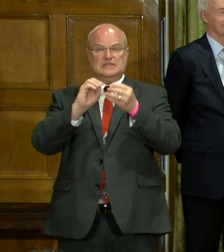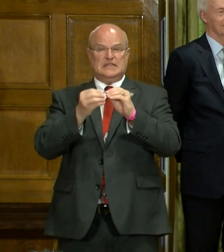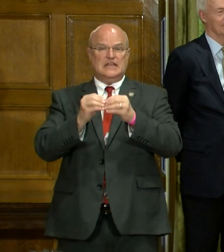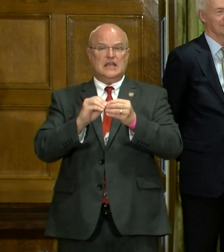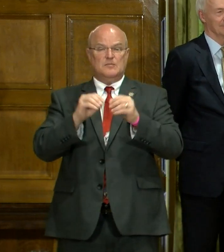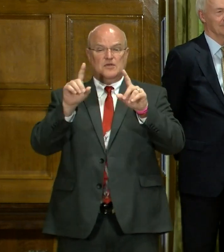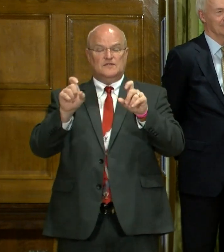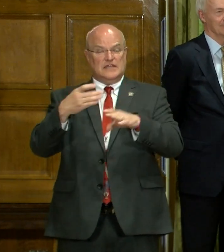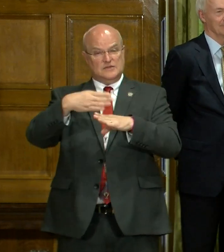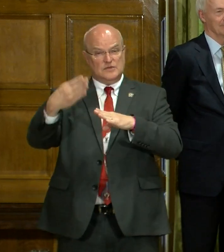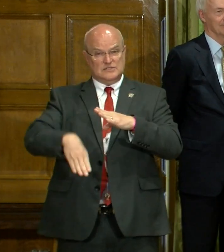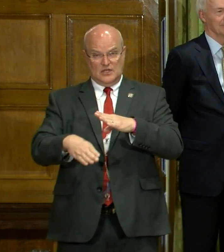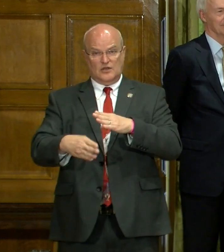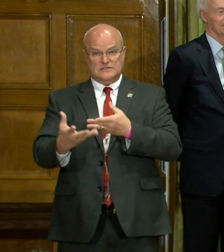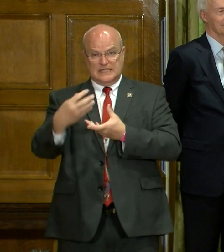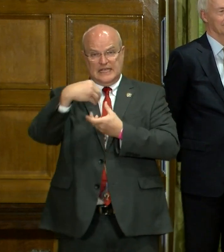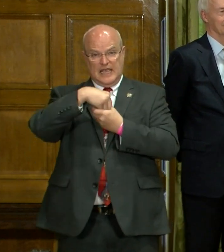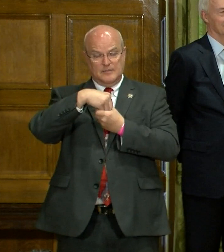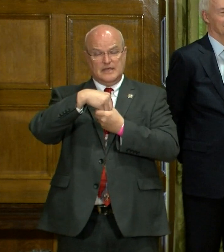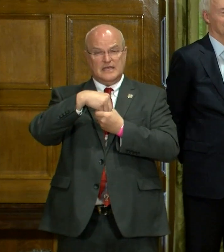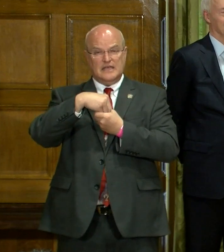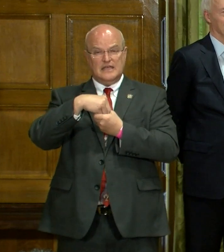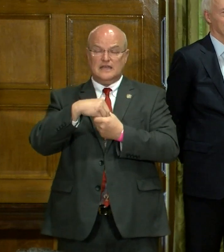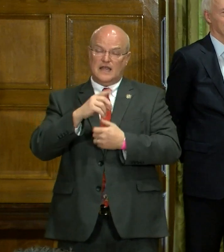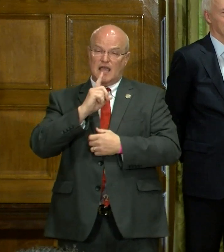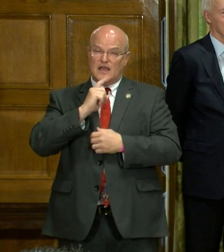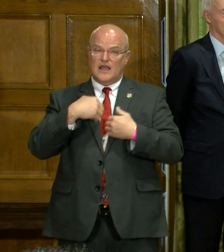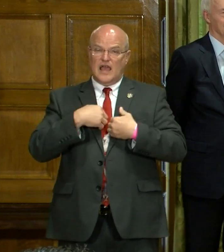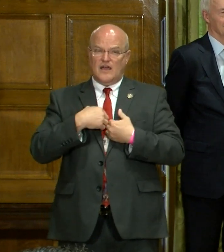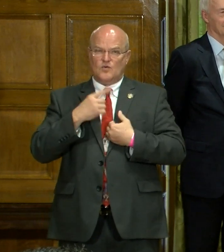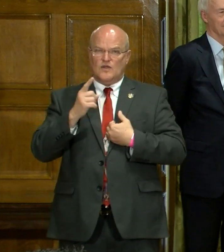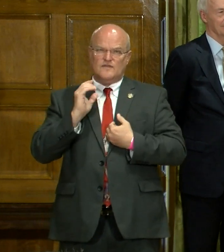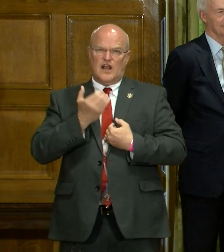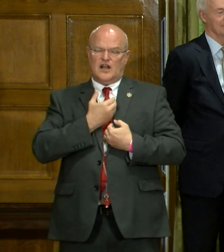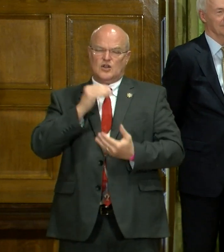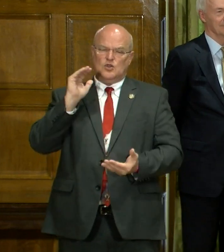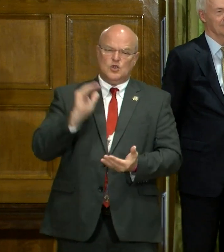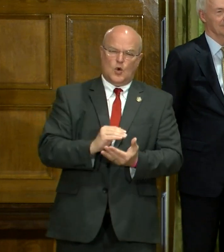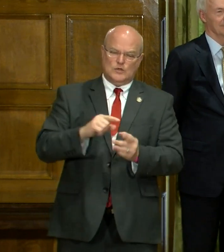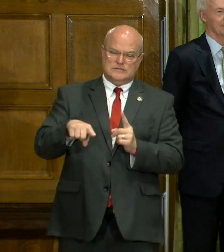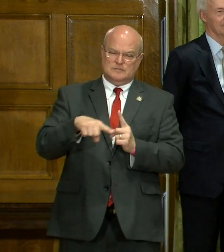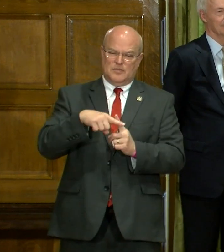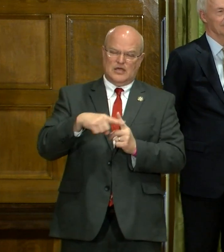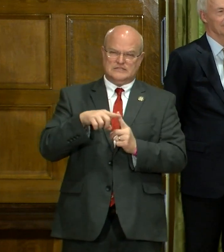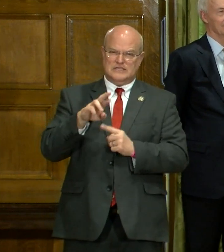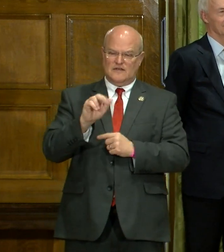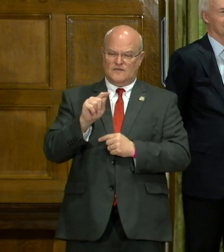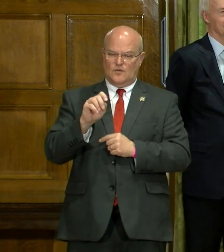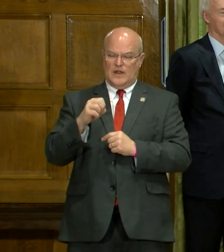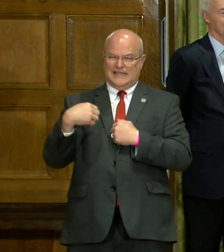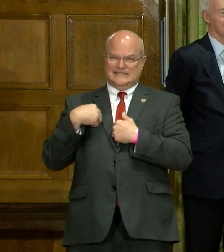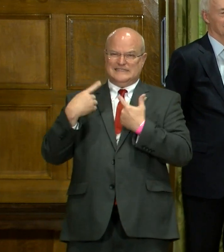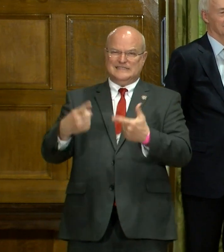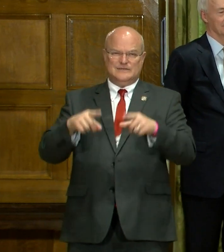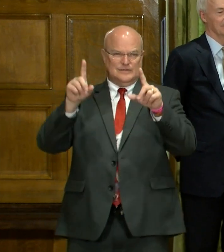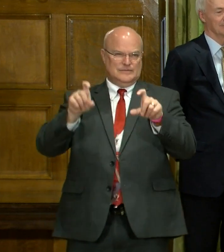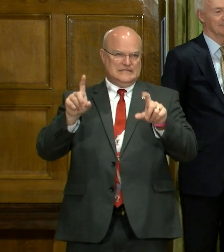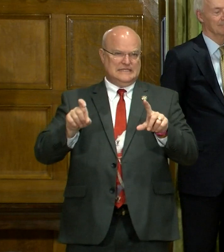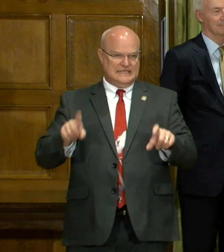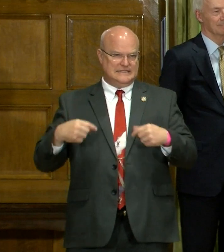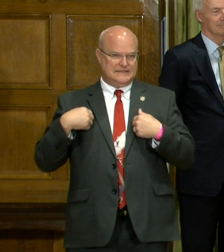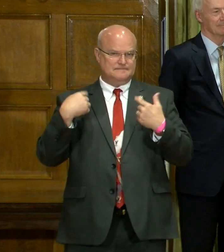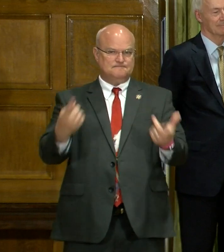number of test results that came in, we actually have one of our lowest positivity rates since we've been doing